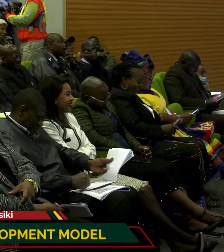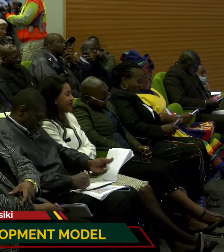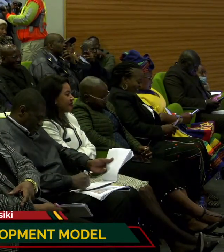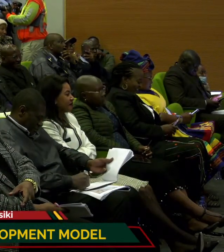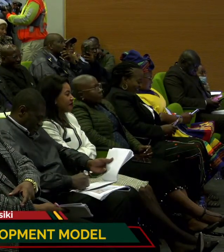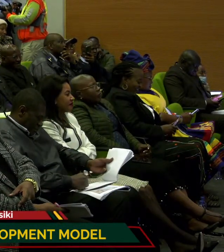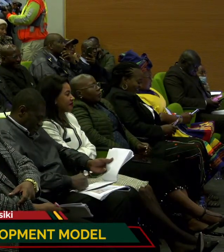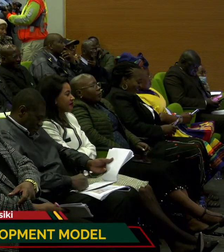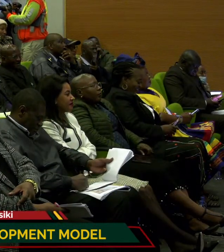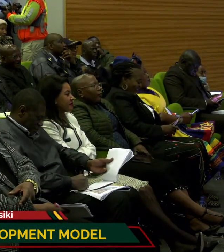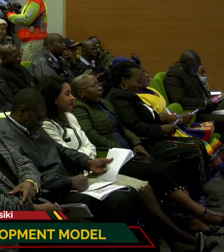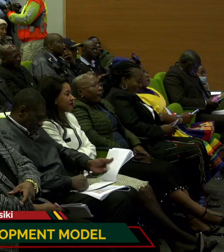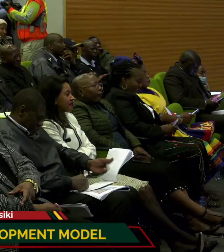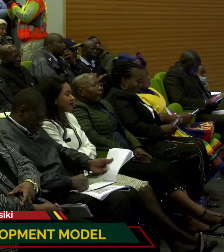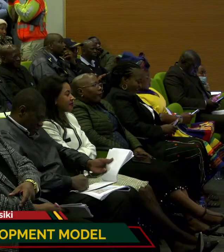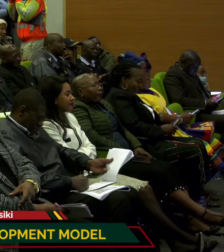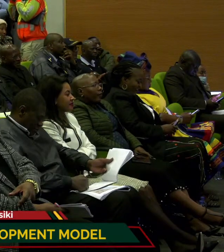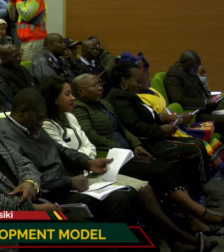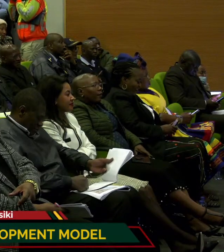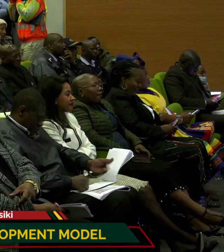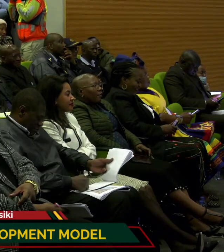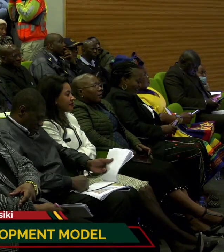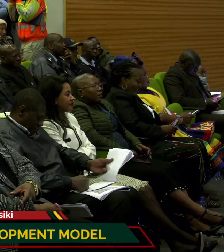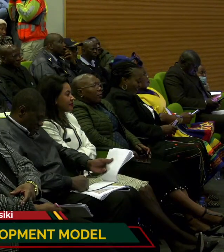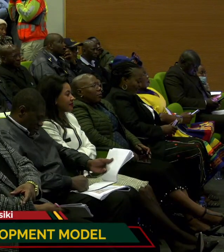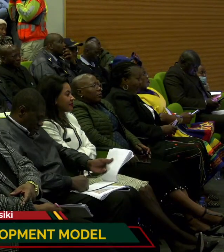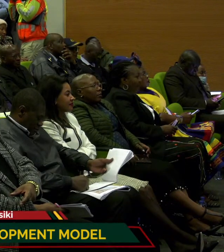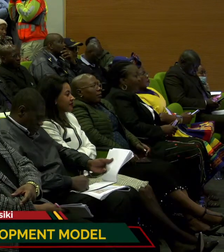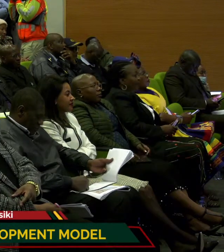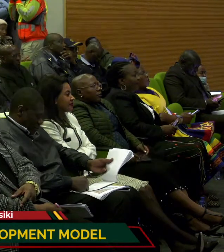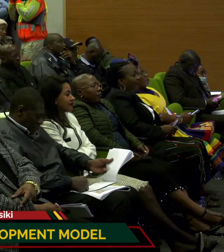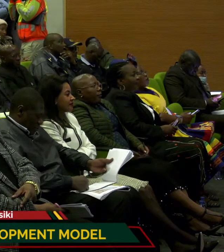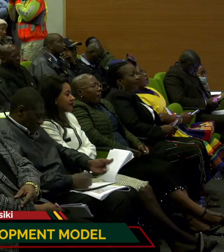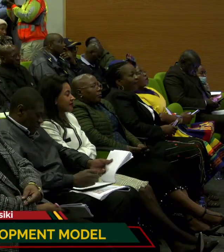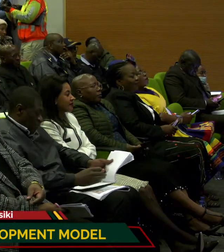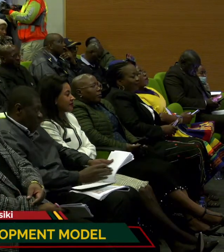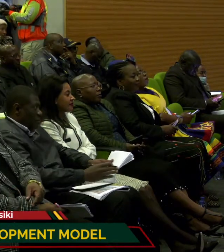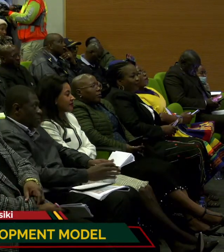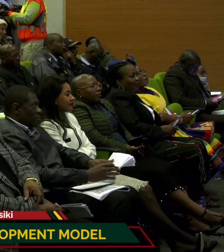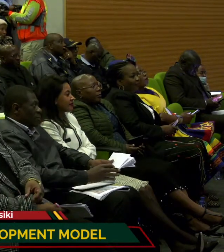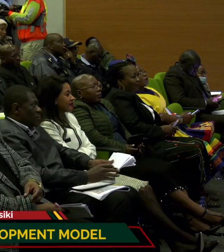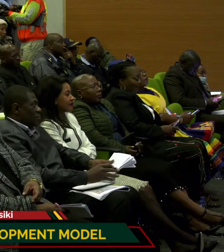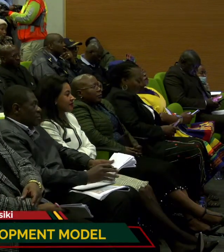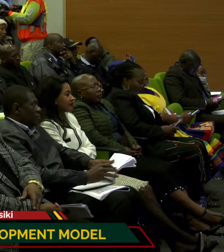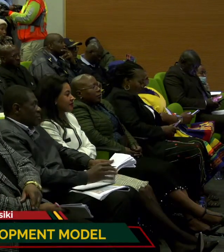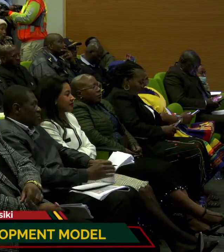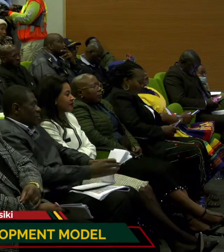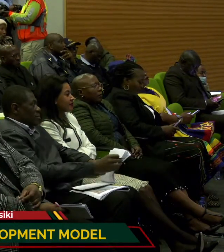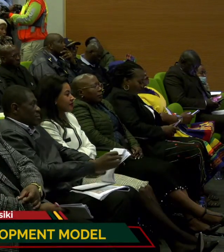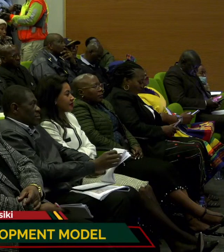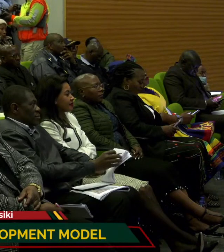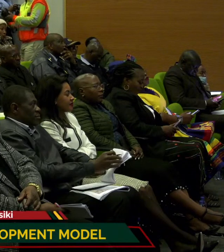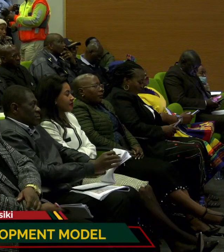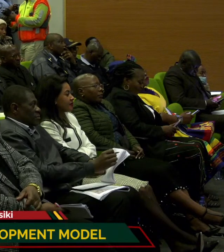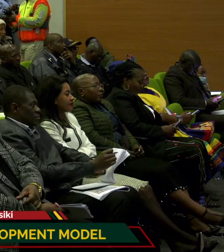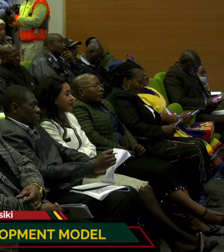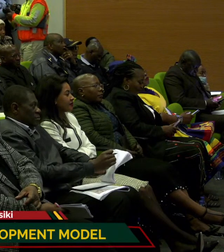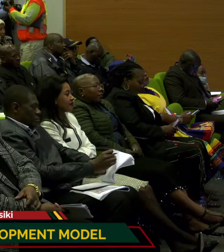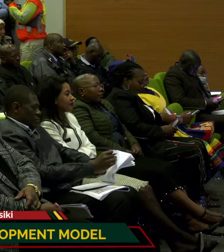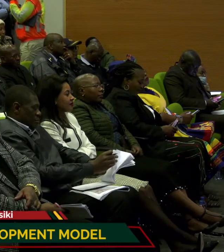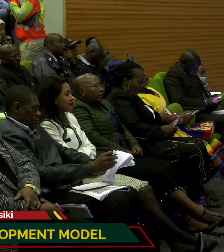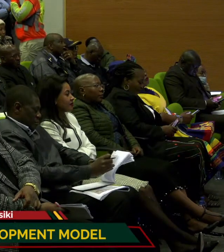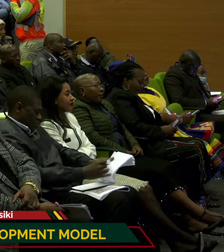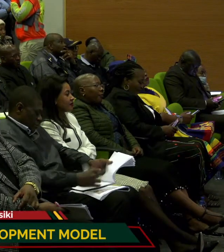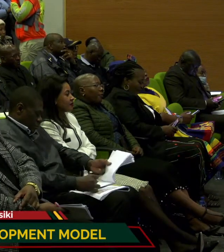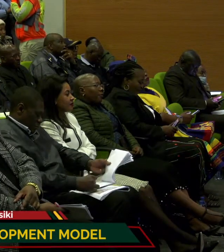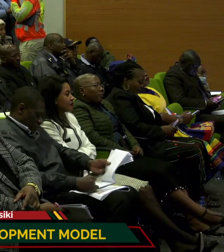Ibeke ndifuna la map. Do you see that map? A study has been done for us uba sibe nala map.